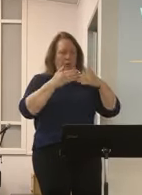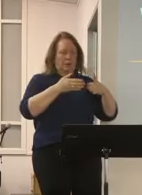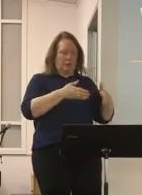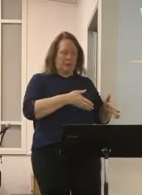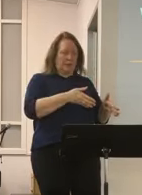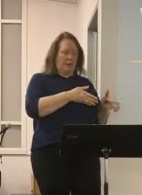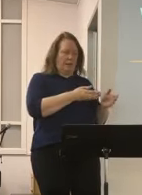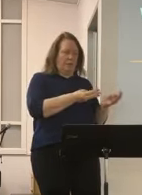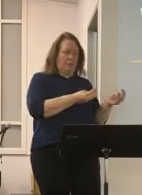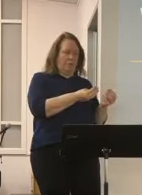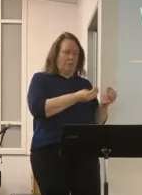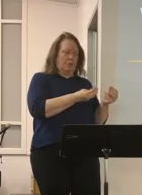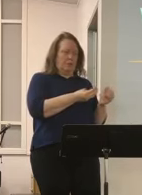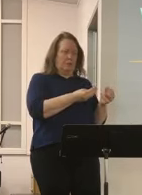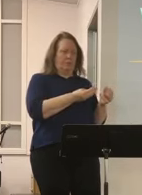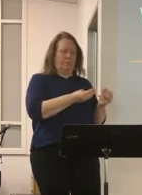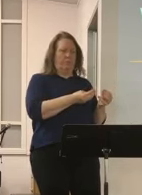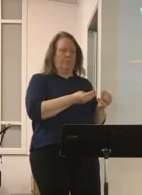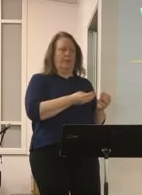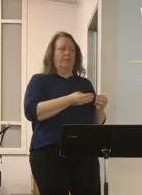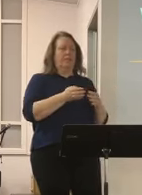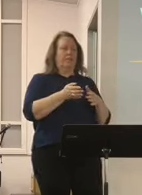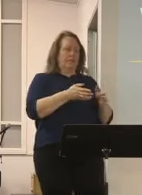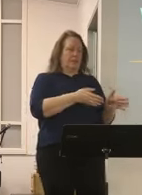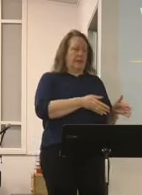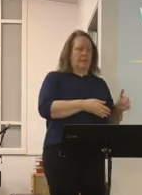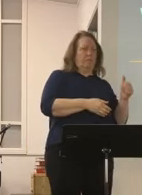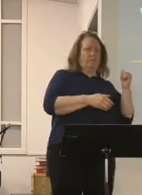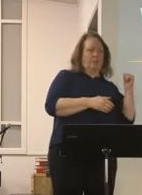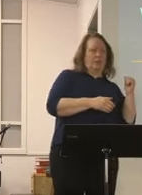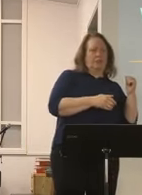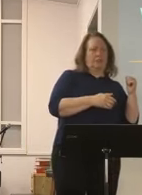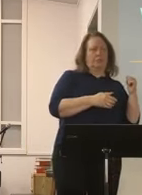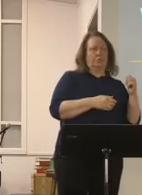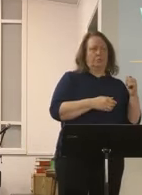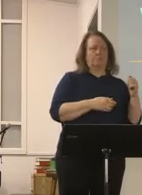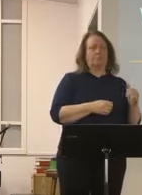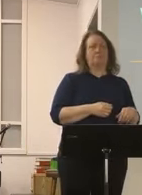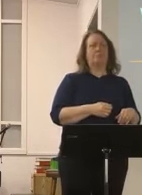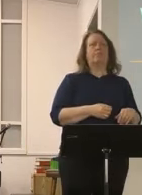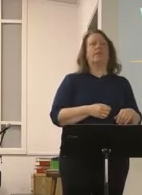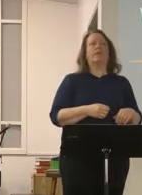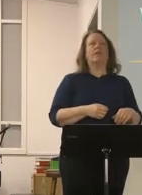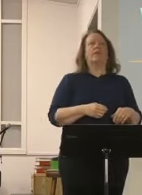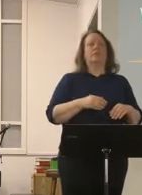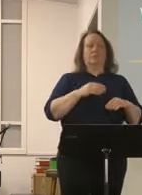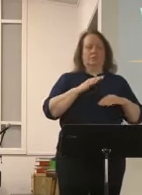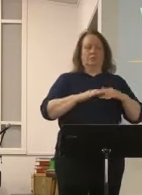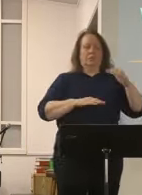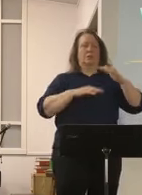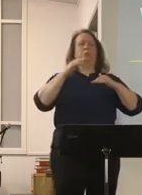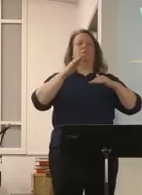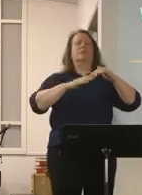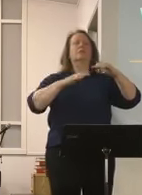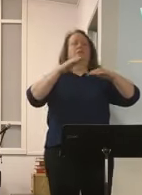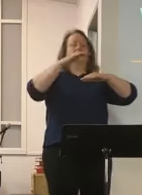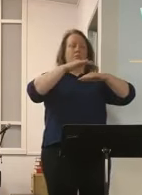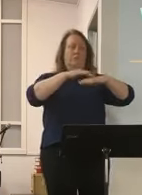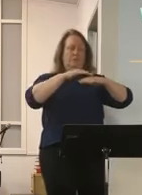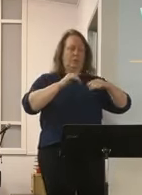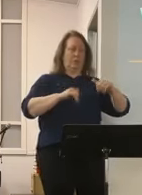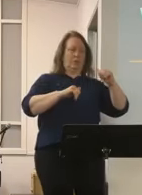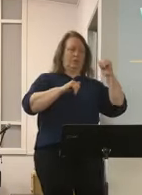the side of rejection. And we're going to start seeing here that he's going to build on that rejection until we get